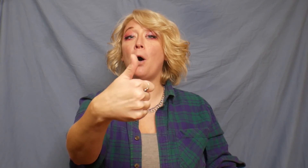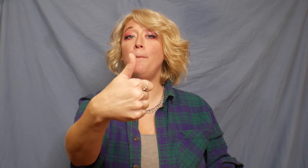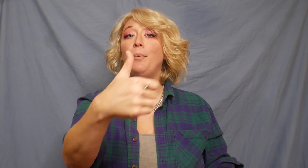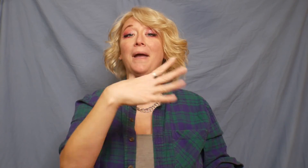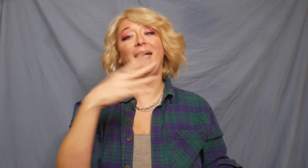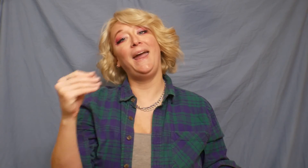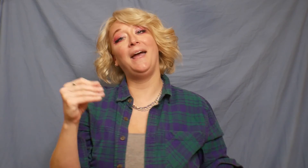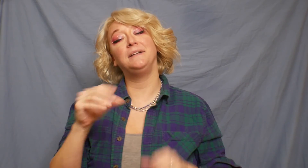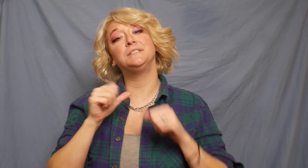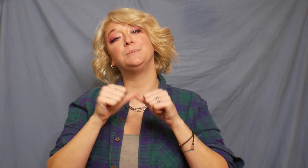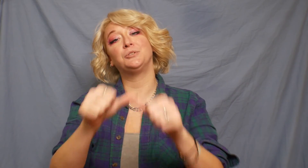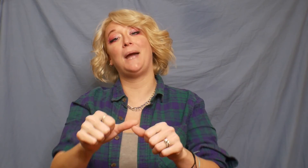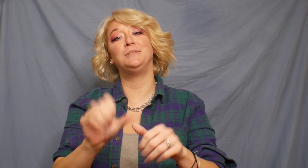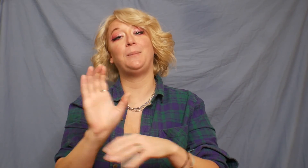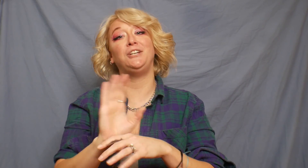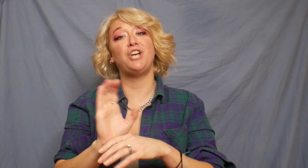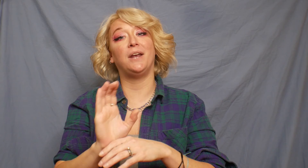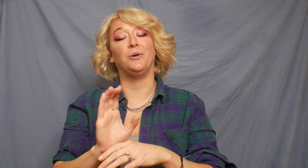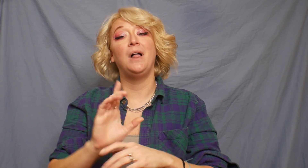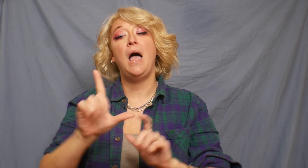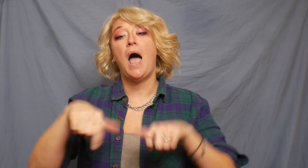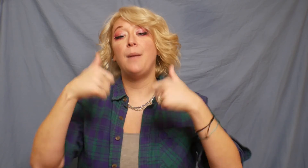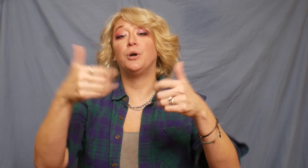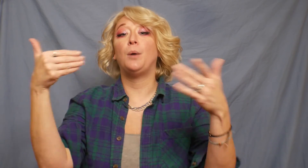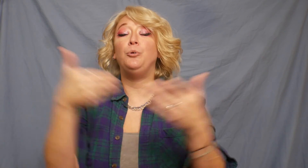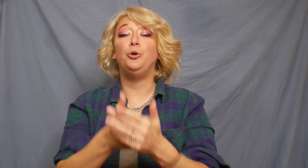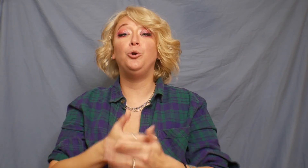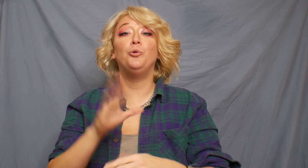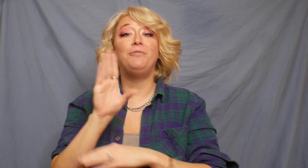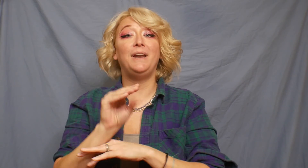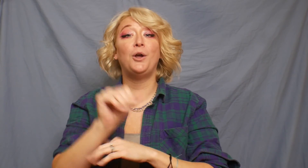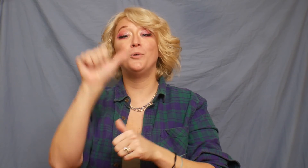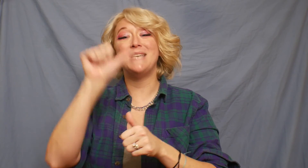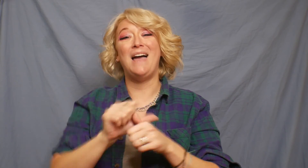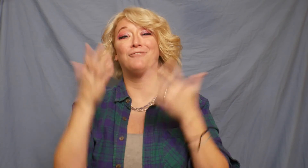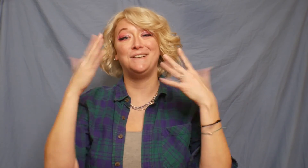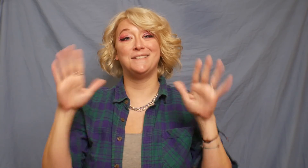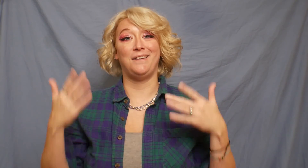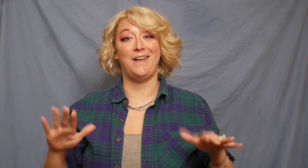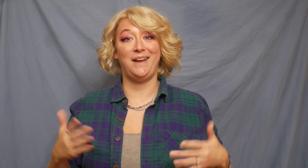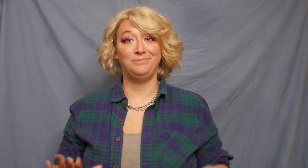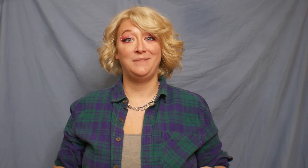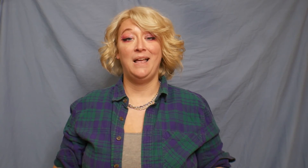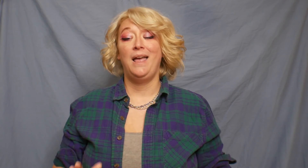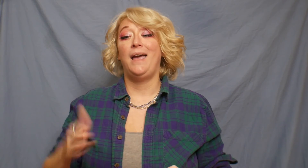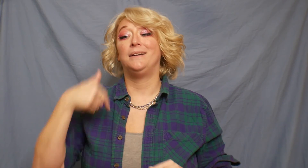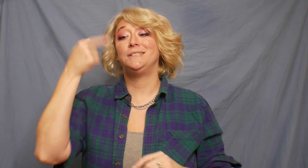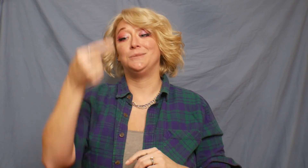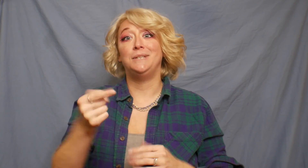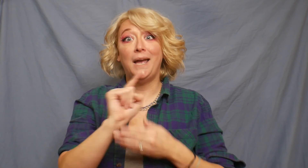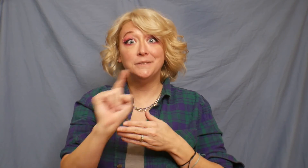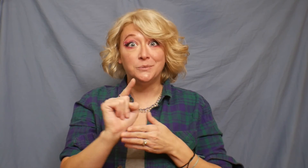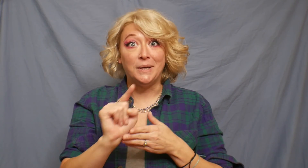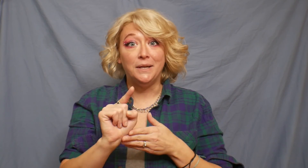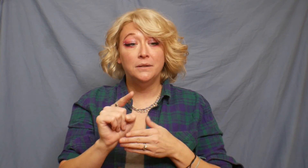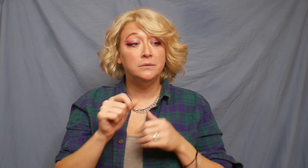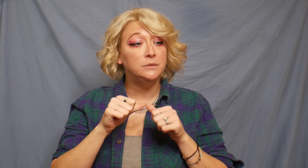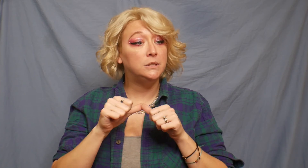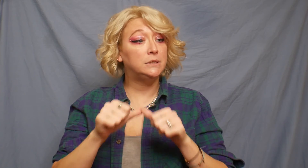up and subscribe to my channel. I put up new videos every Sunday. And until next week, just keep